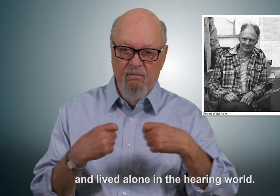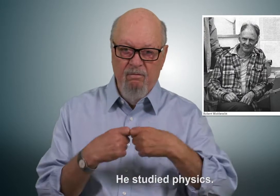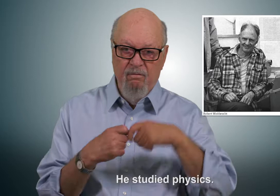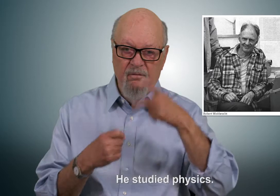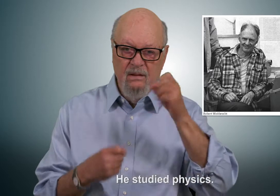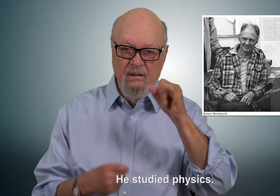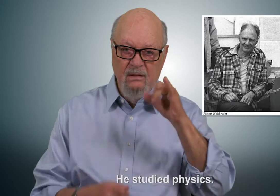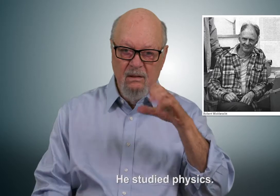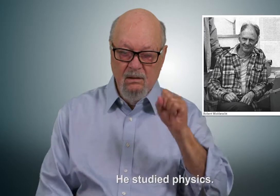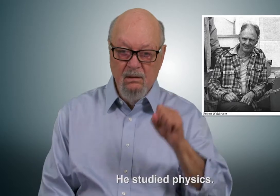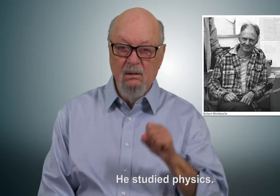He studied physics.